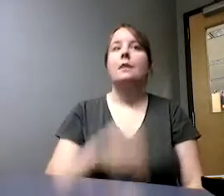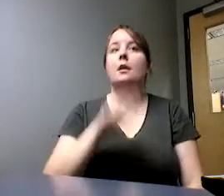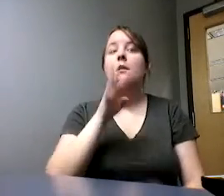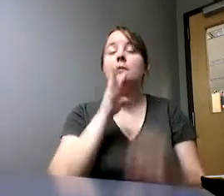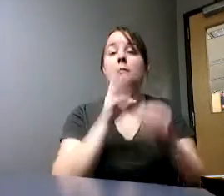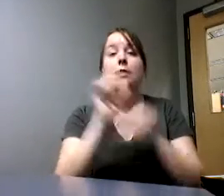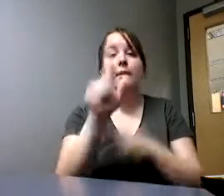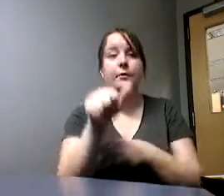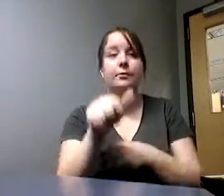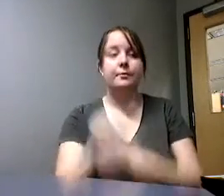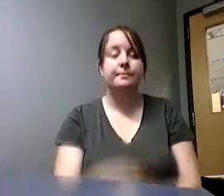Next one.